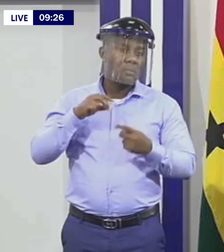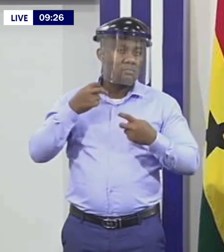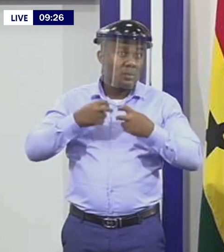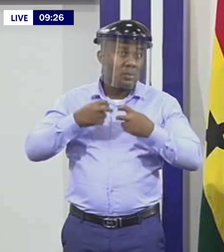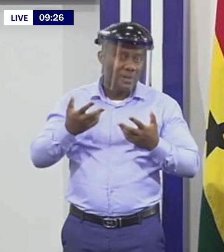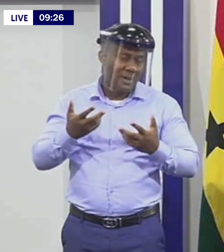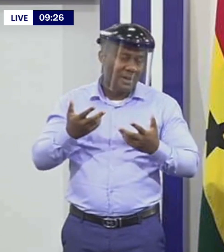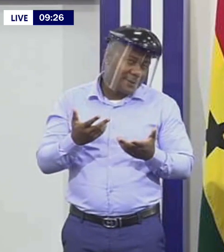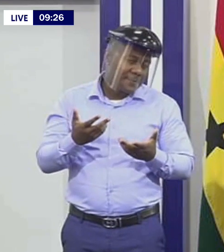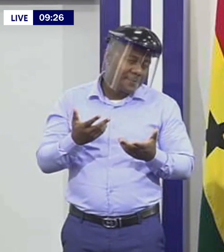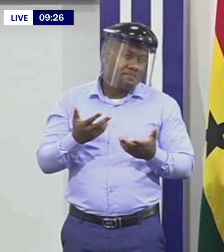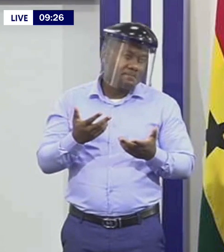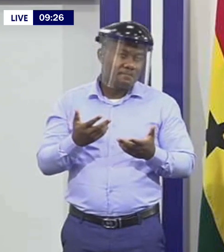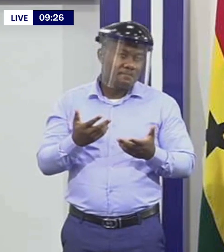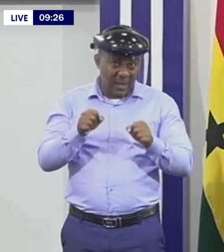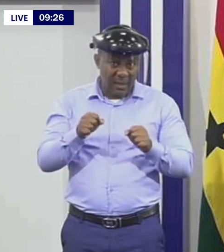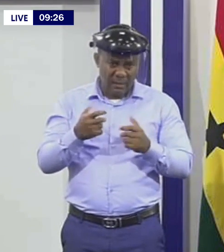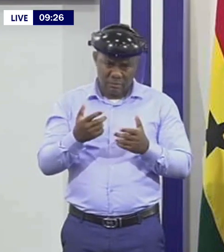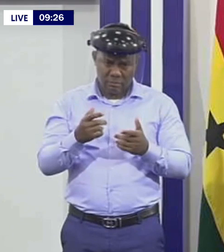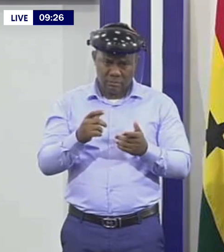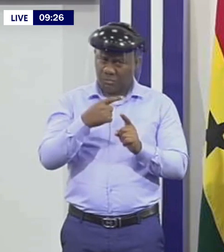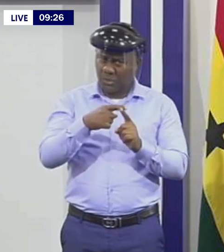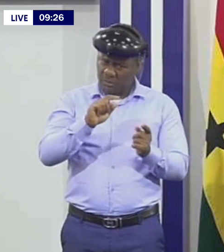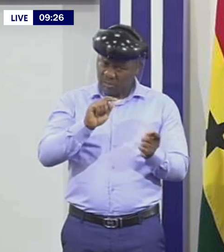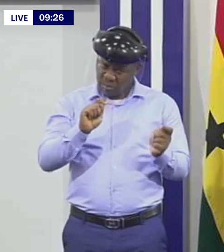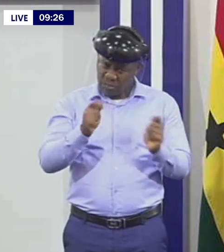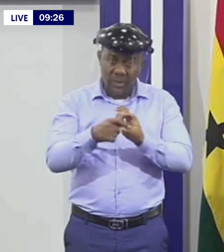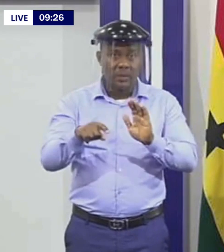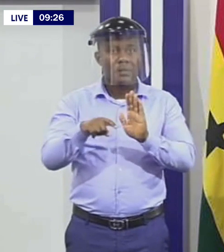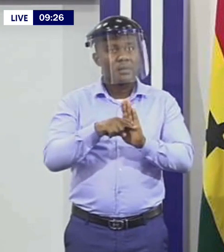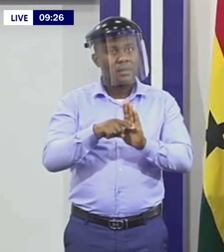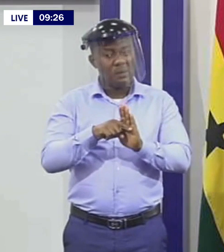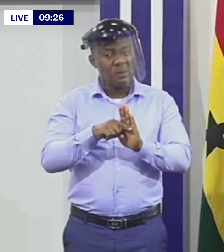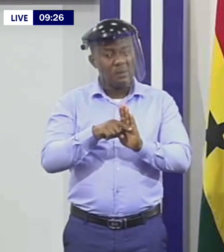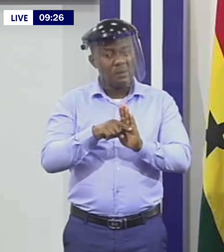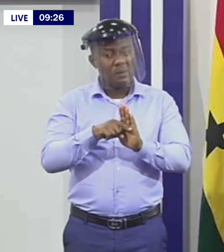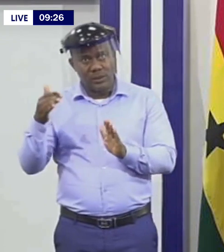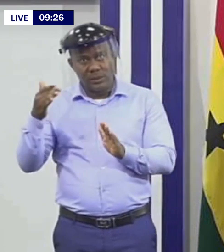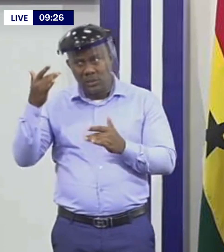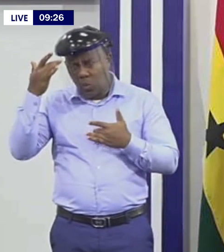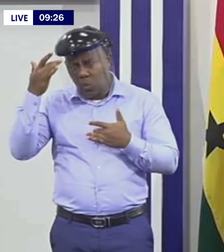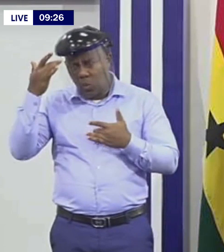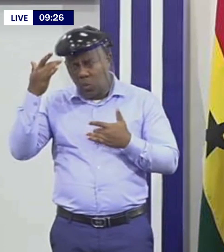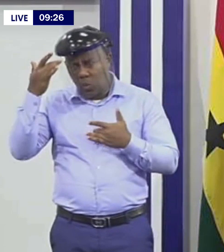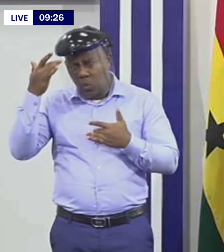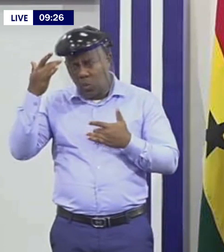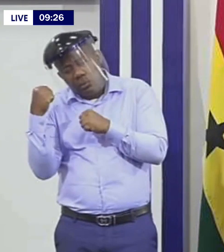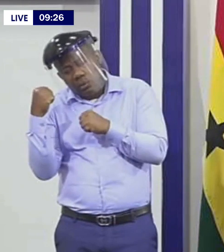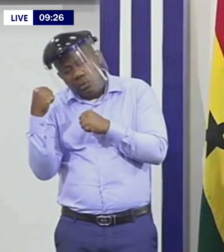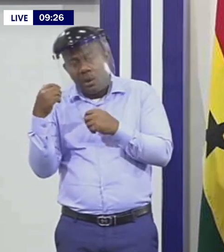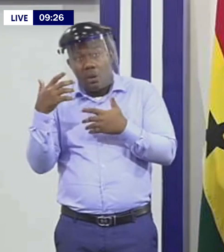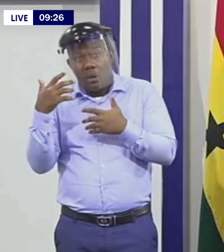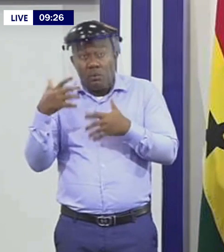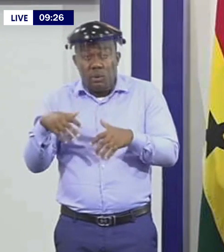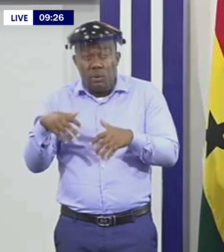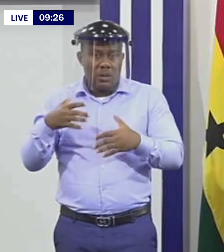this, unfortunately die. The more severe the condition, moving to critically illness, then the likelihood and